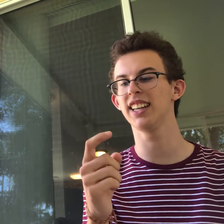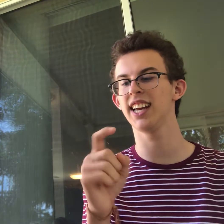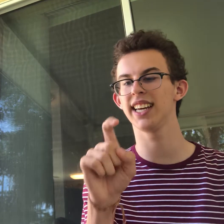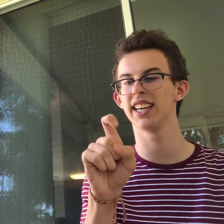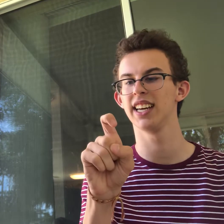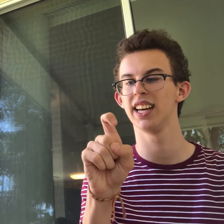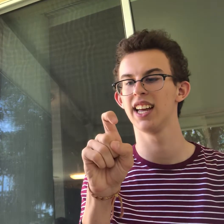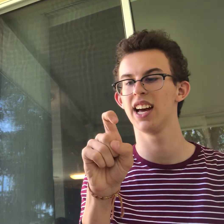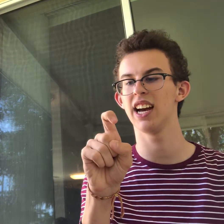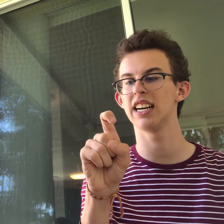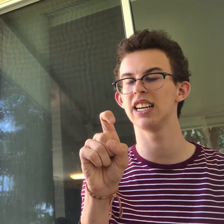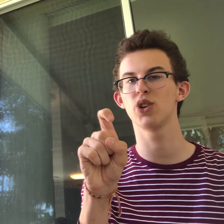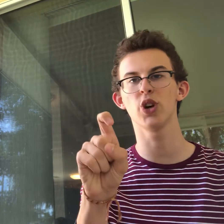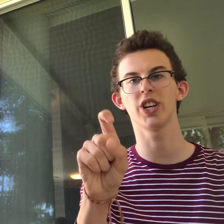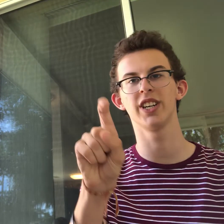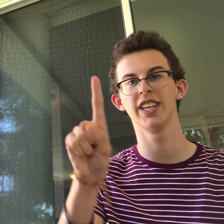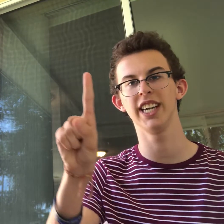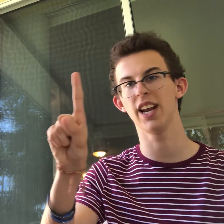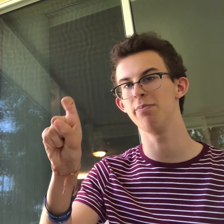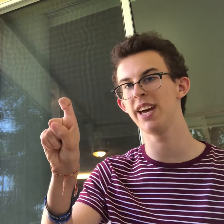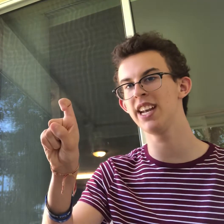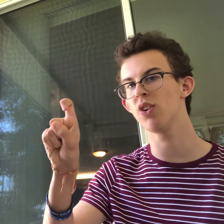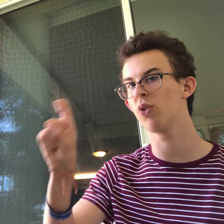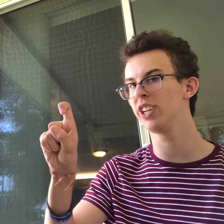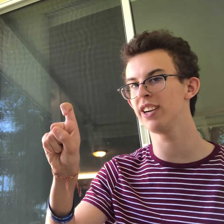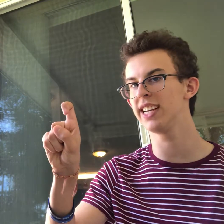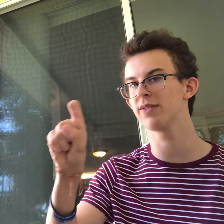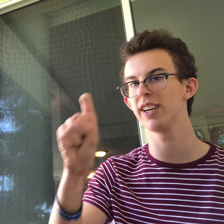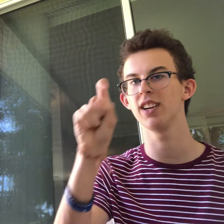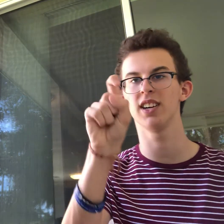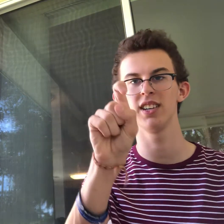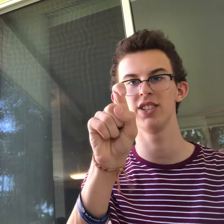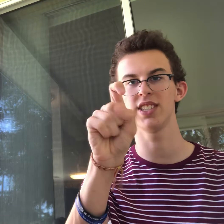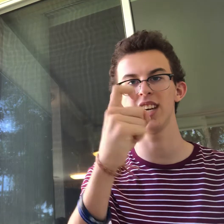like crook. You gotta bend only your index finger, just like that.